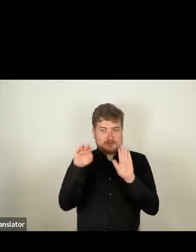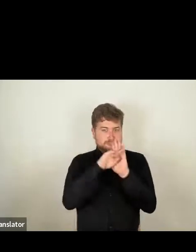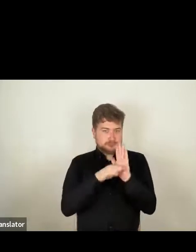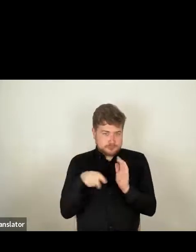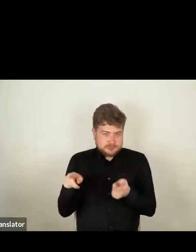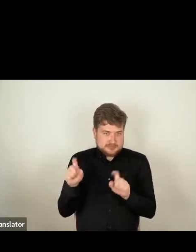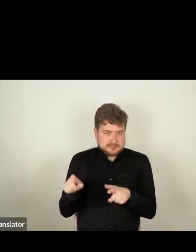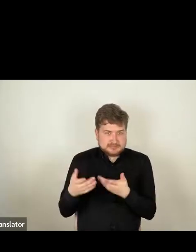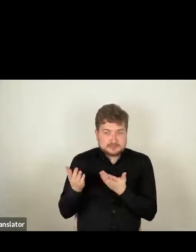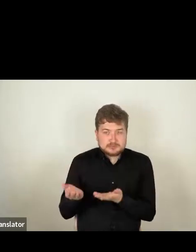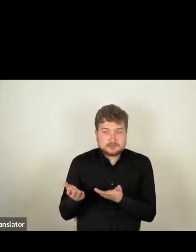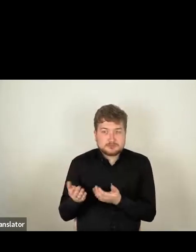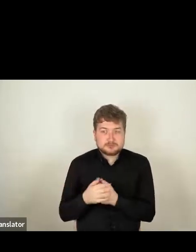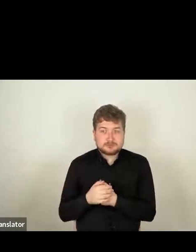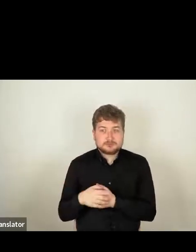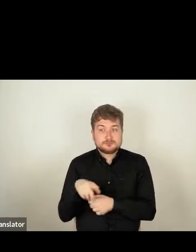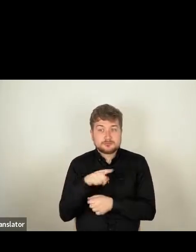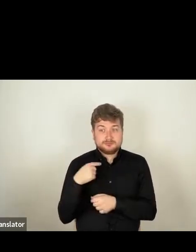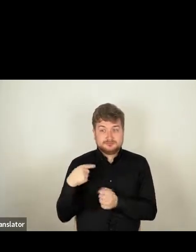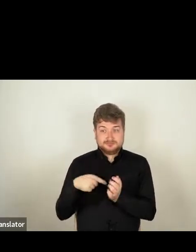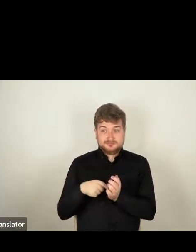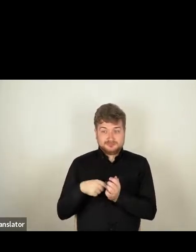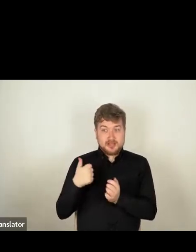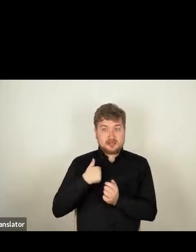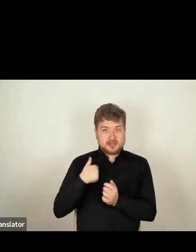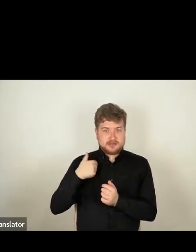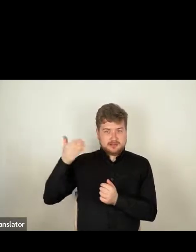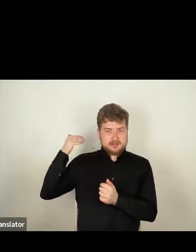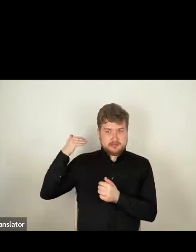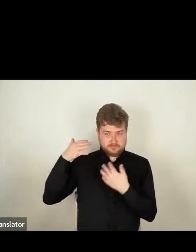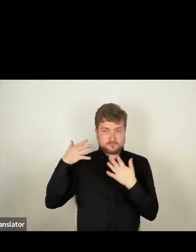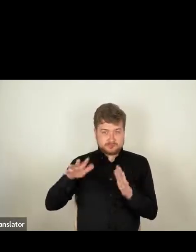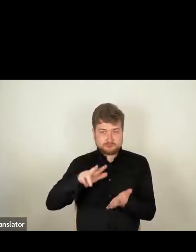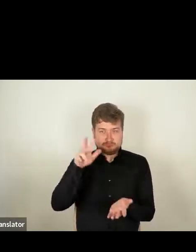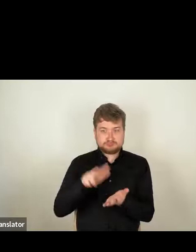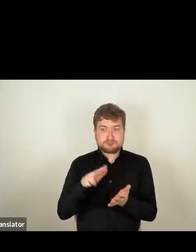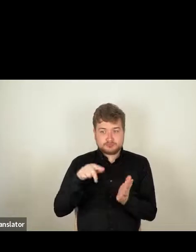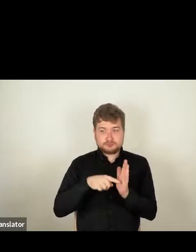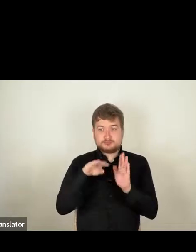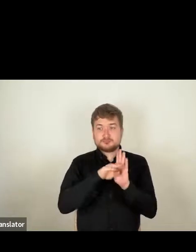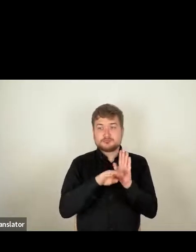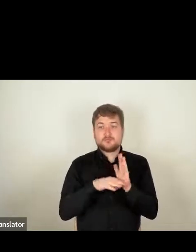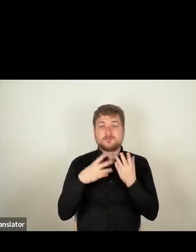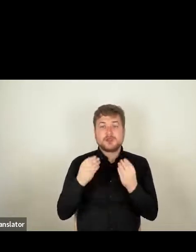recently within Canada to talk about this kind of equity, to talk about,